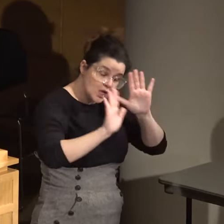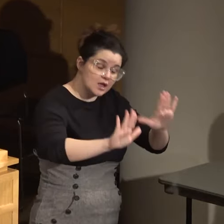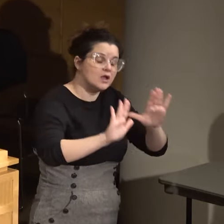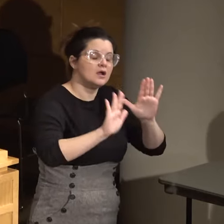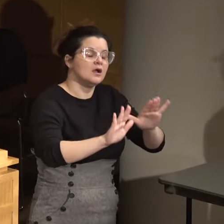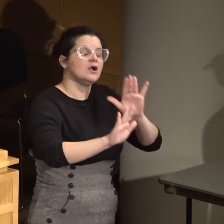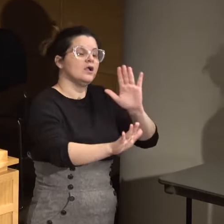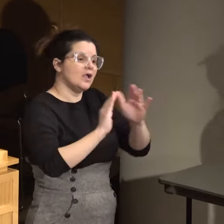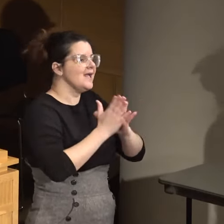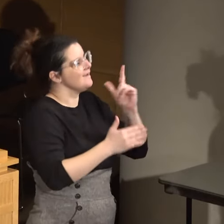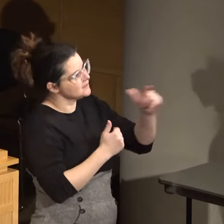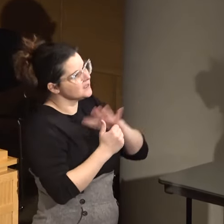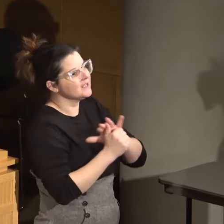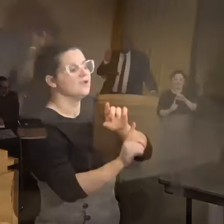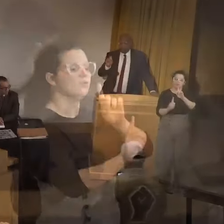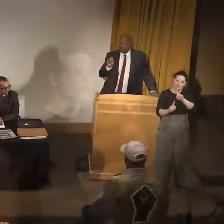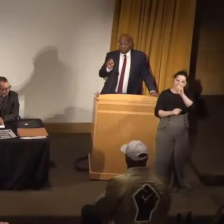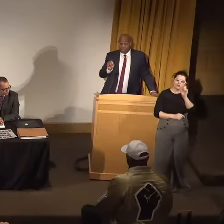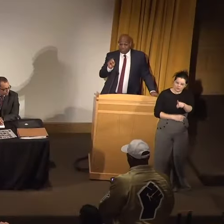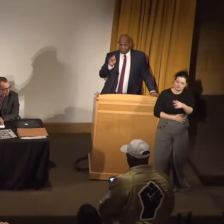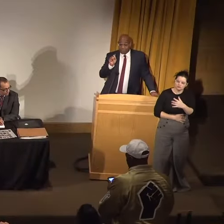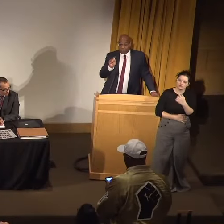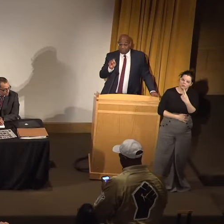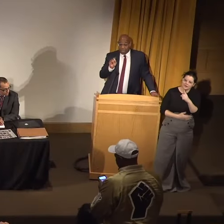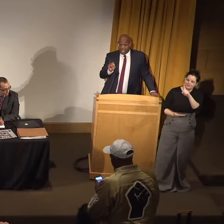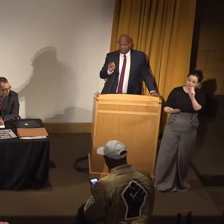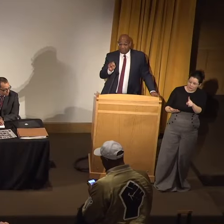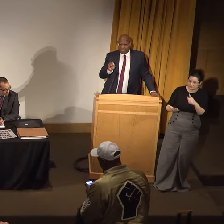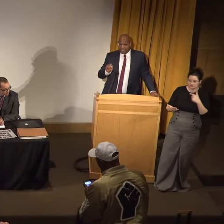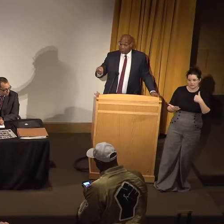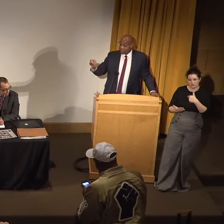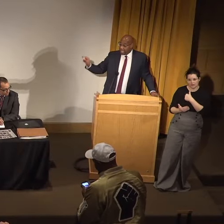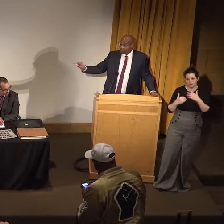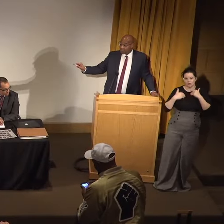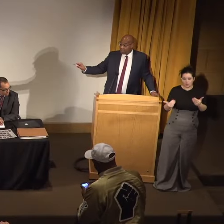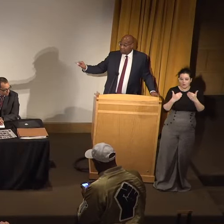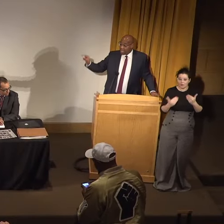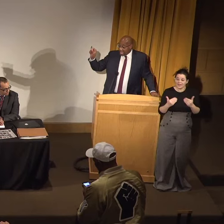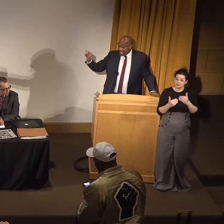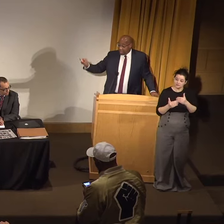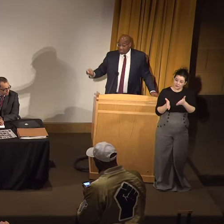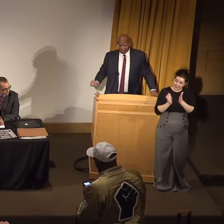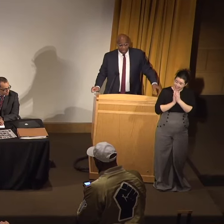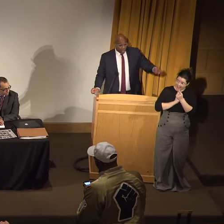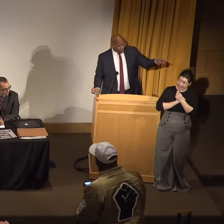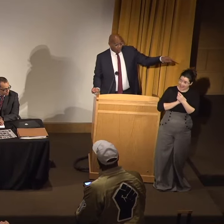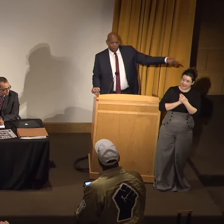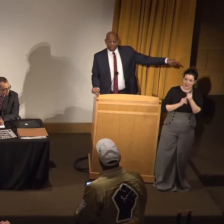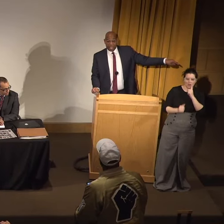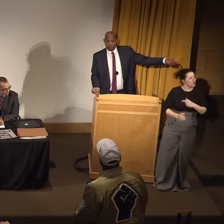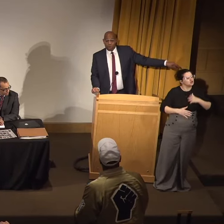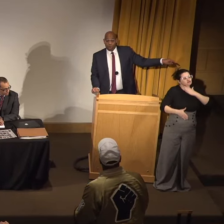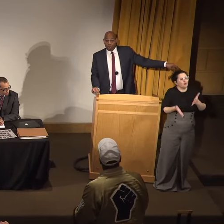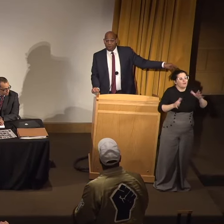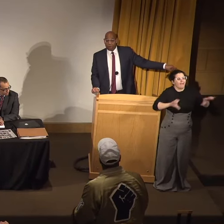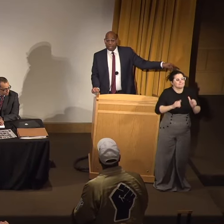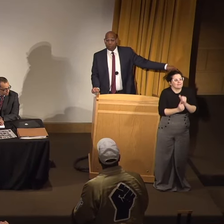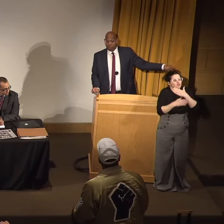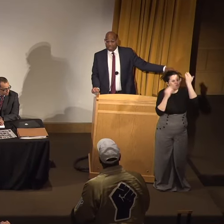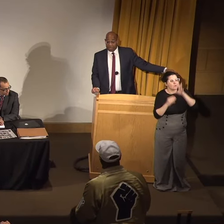questions is, one of the questions that we have here is to ask them, who are they